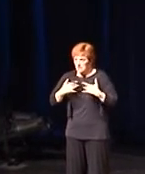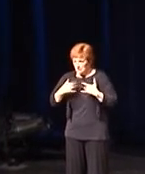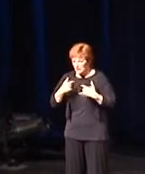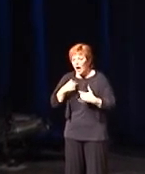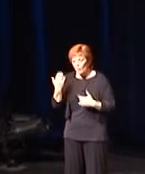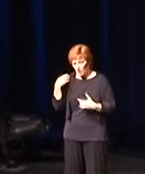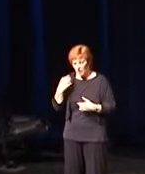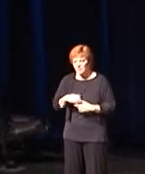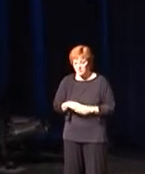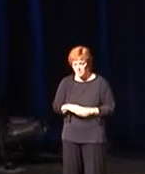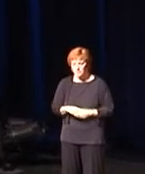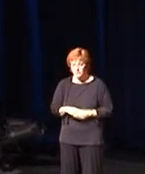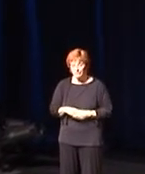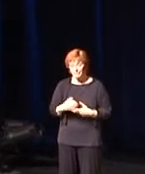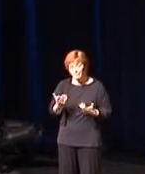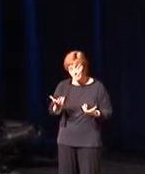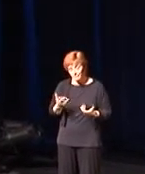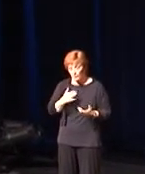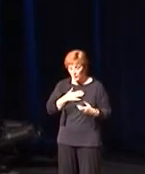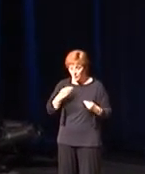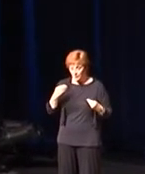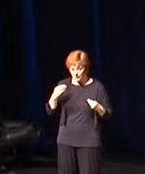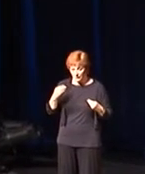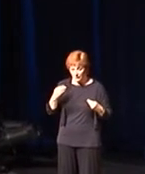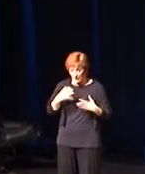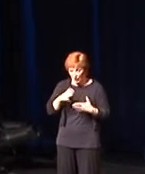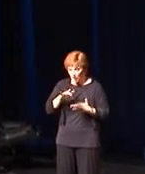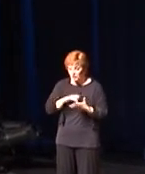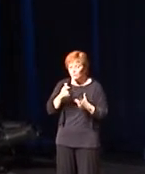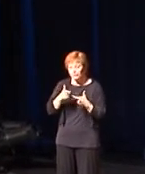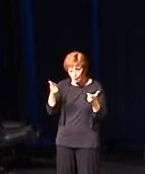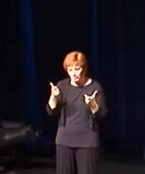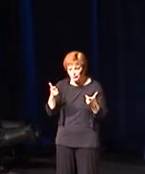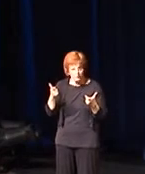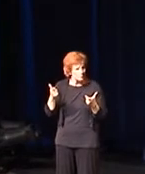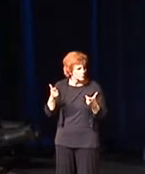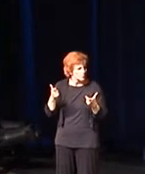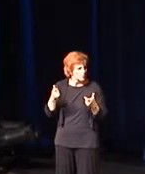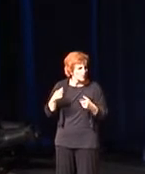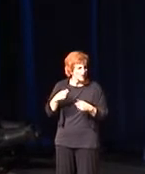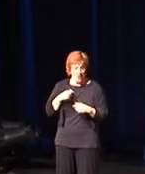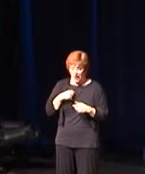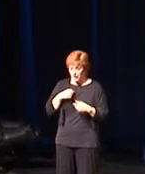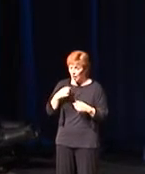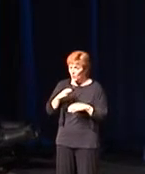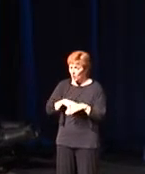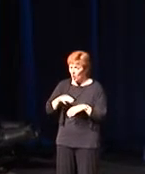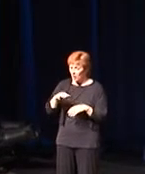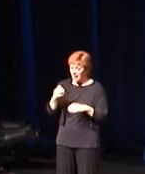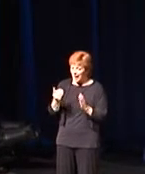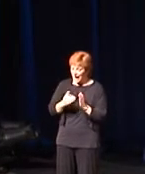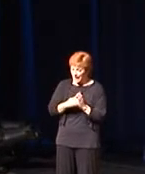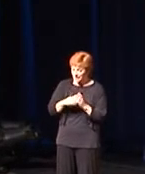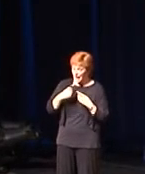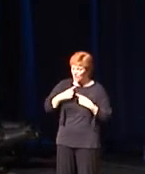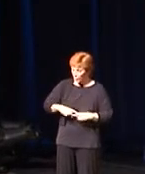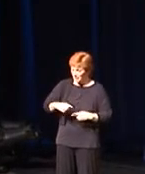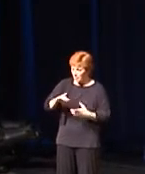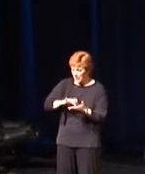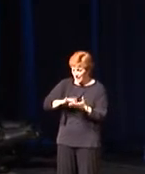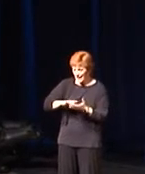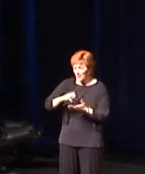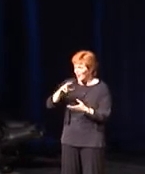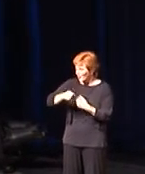was. Well, my fear center was enlarged, and I've been on antidepressant medication for 30 years, and us